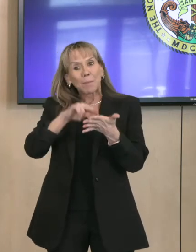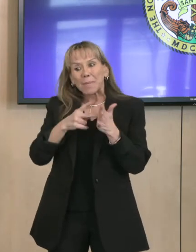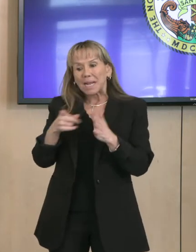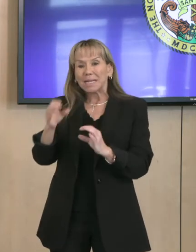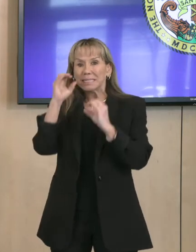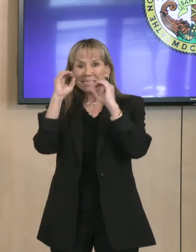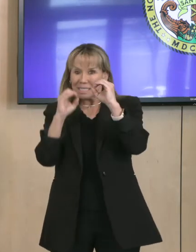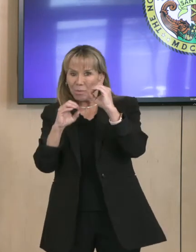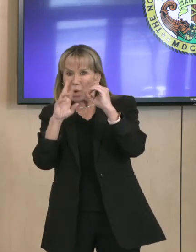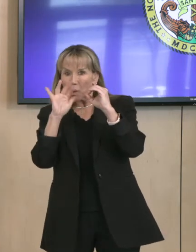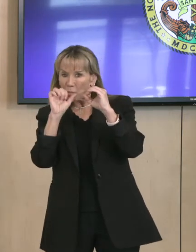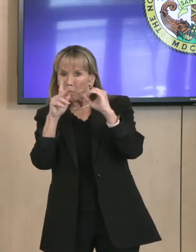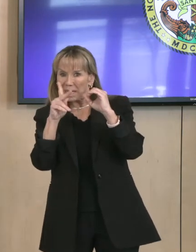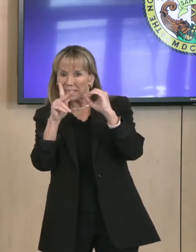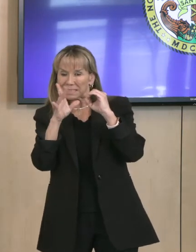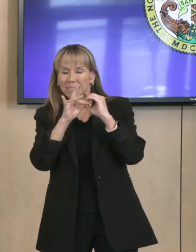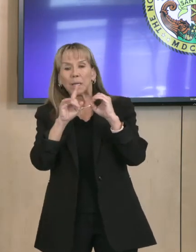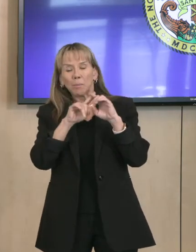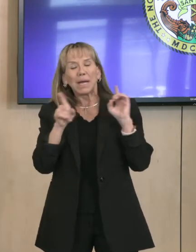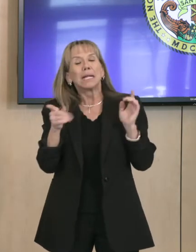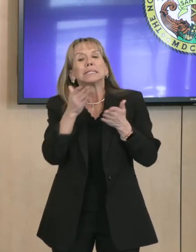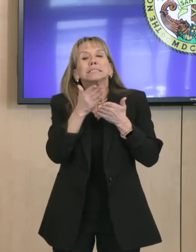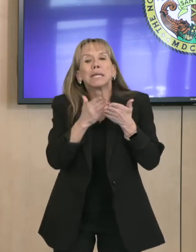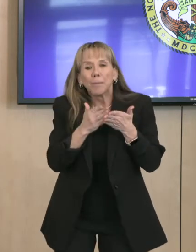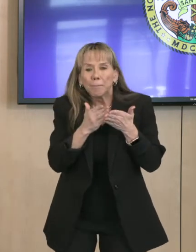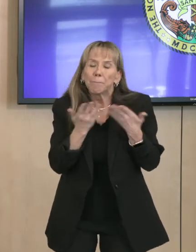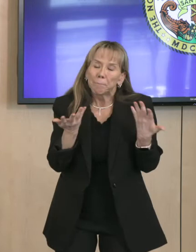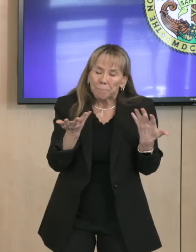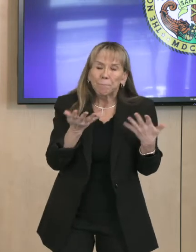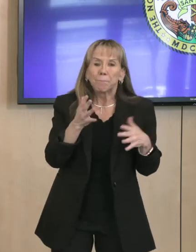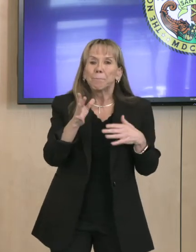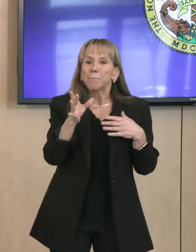were at some risk. And I think that's important to emphasize.